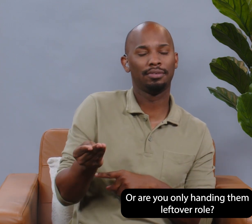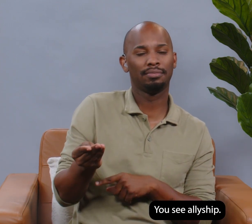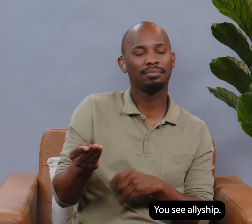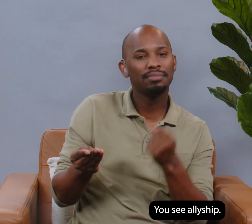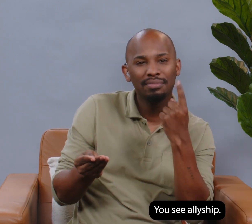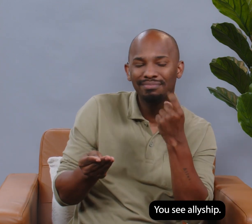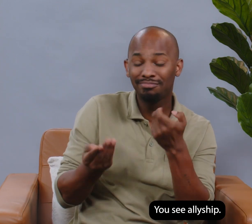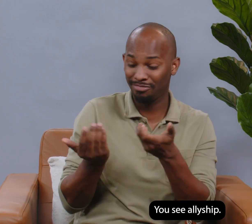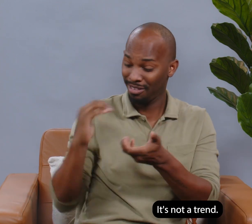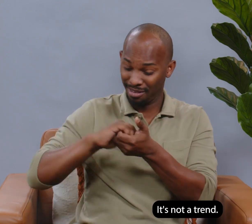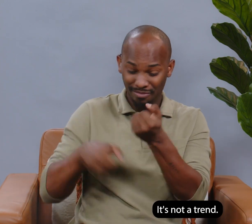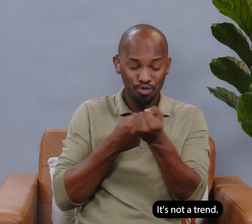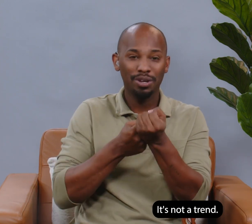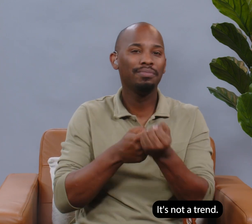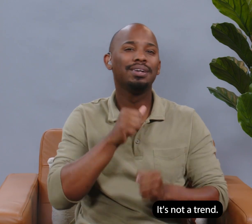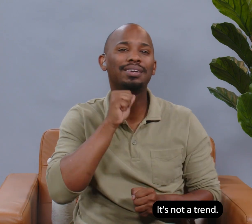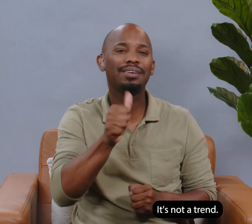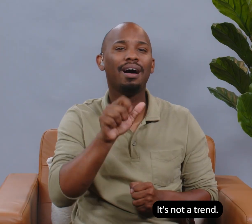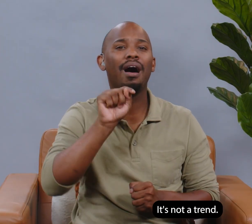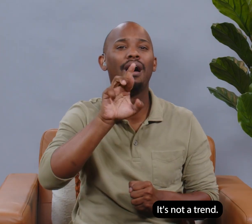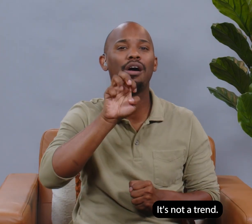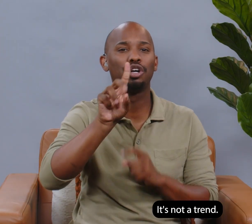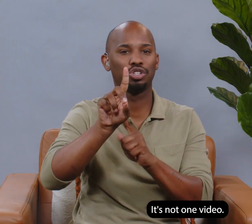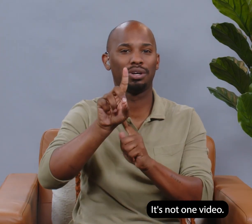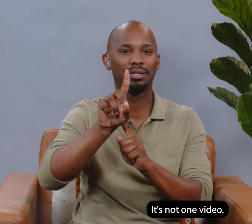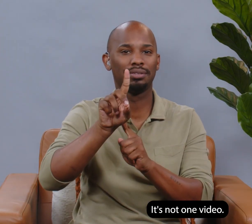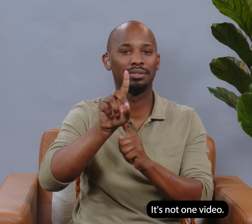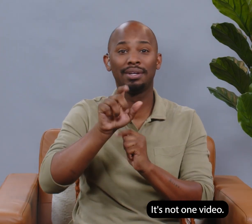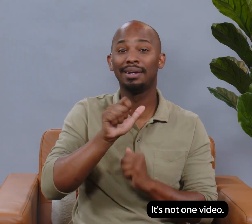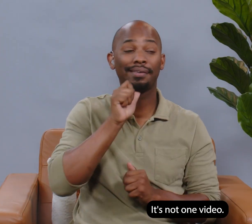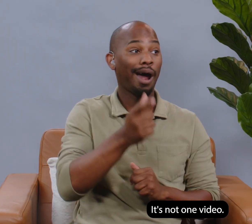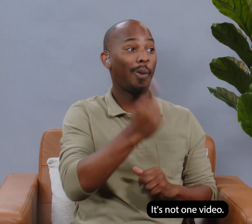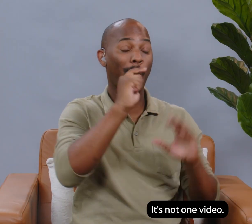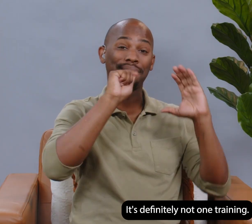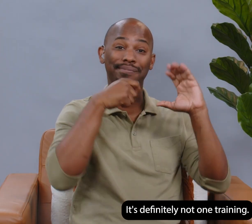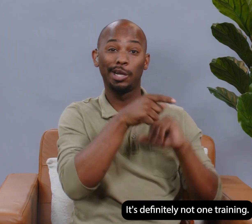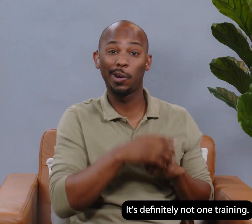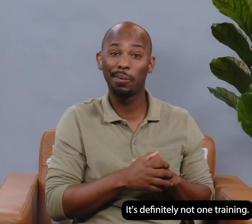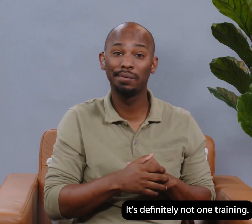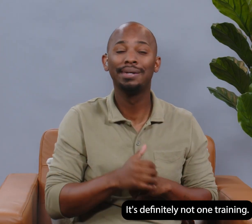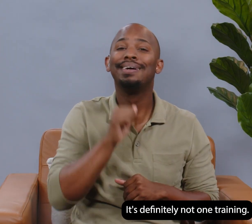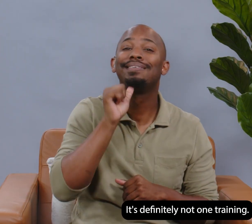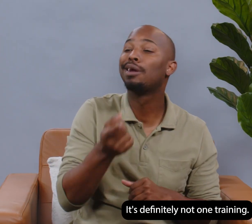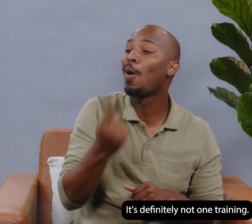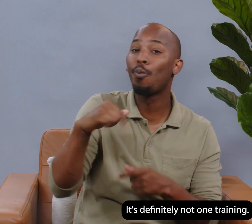You see, allyship is not a trend. It's not one video. It's definitely not one